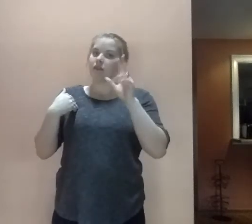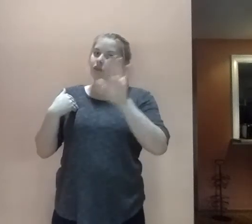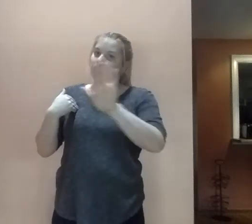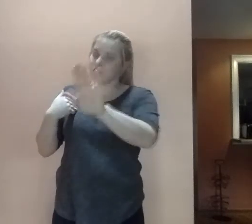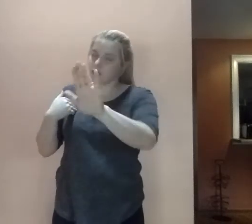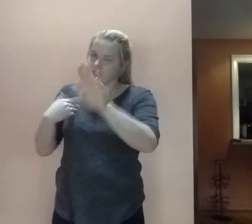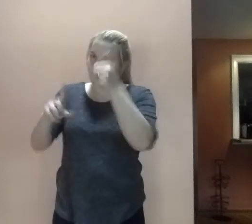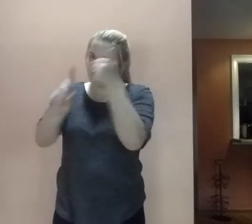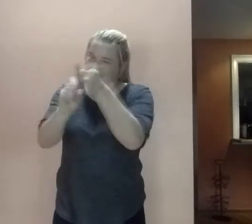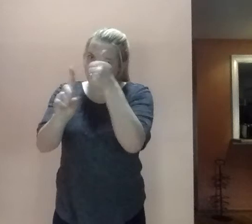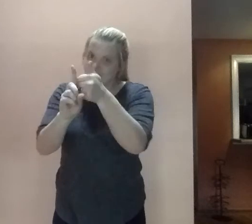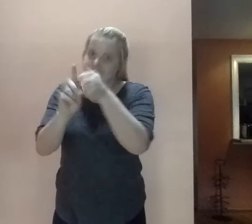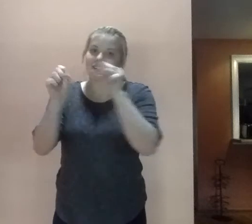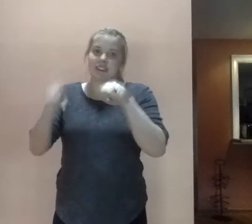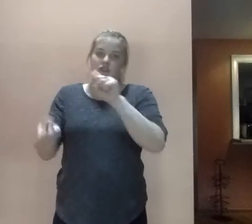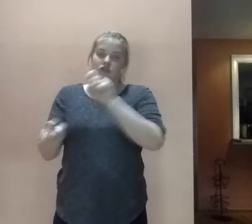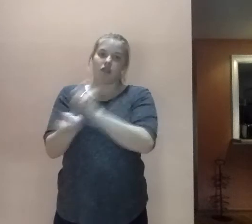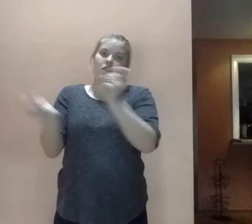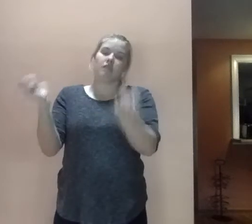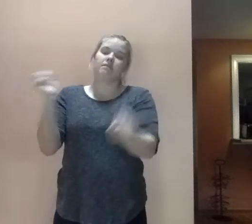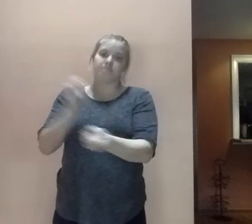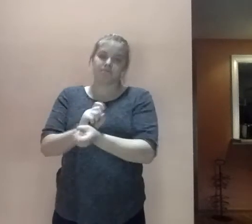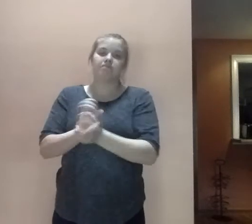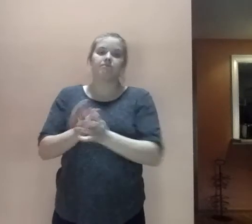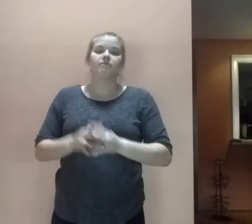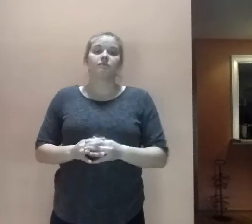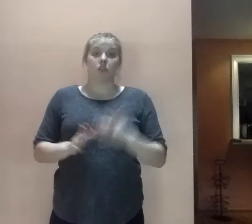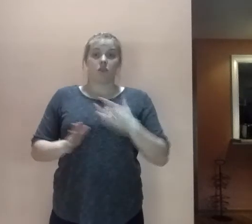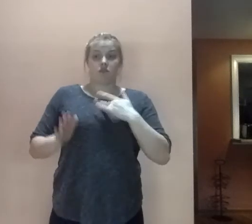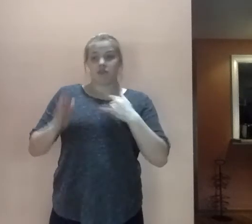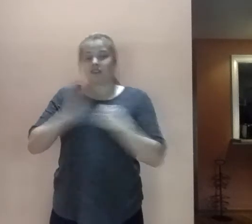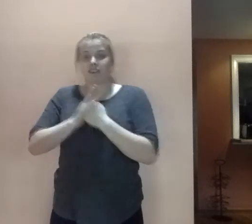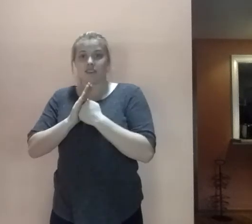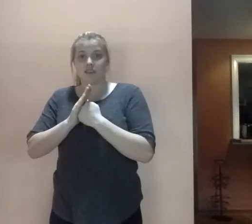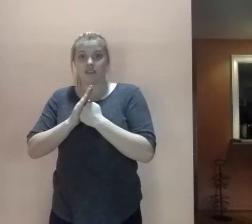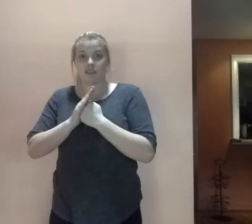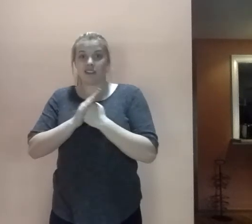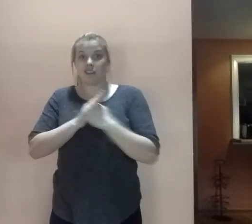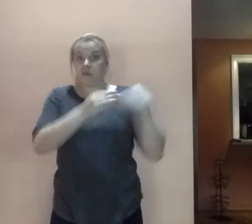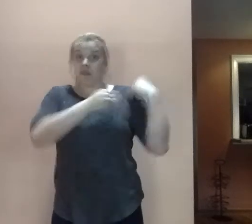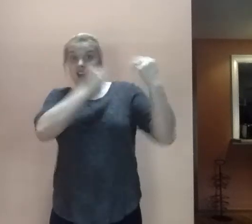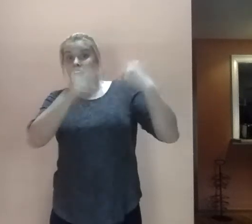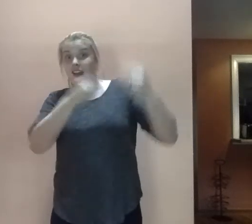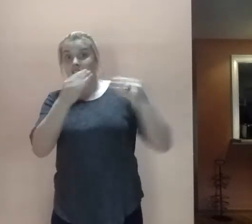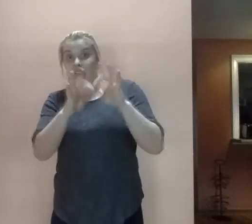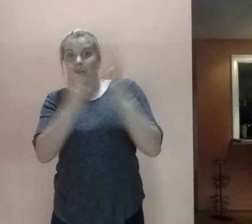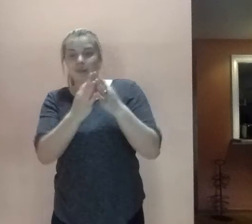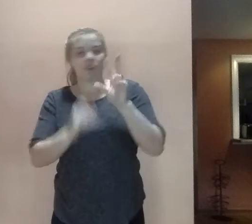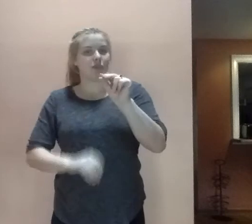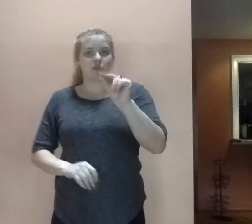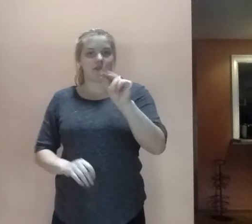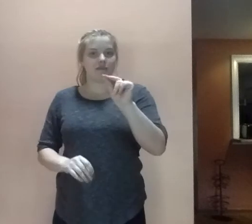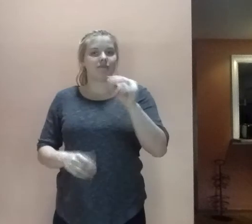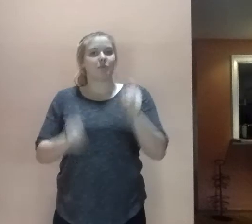was taught that they were genetic, but their heart attacks probably had less to do with genes and more to do with their diets high in meat. That's why when I went on the American